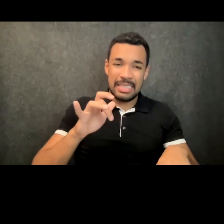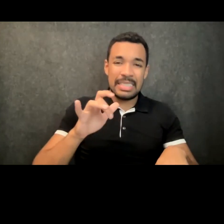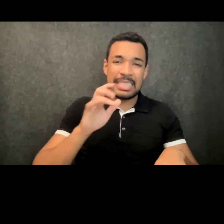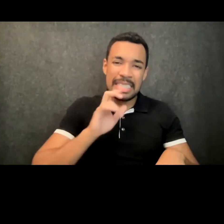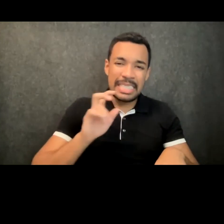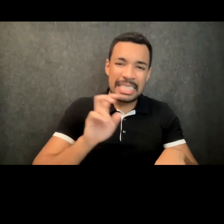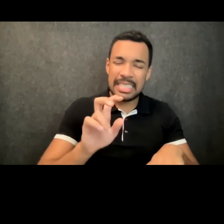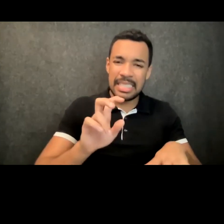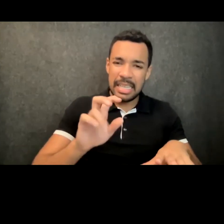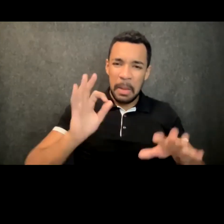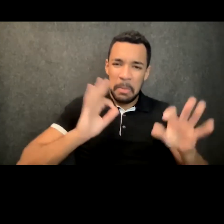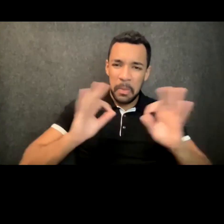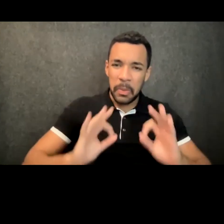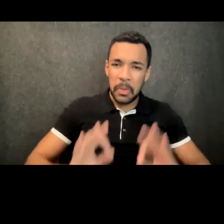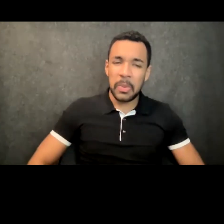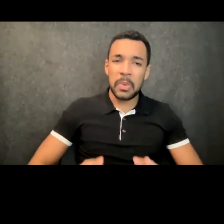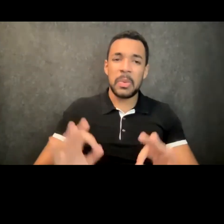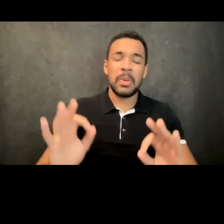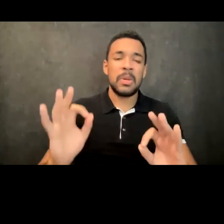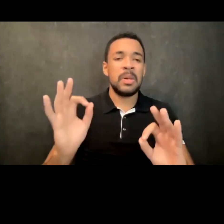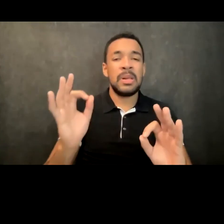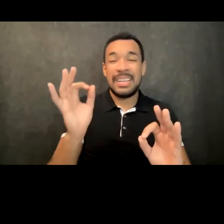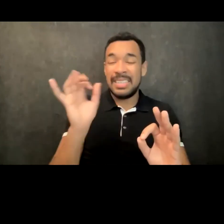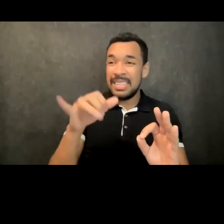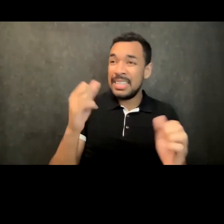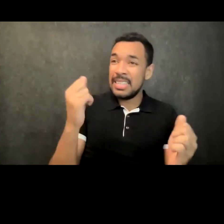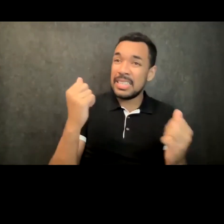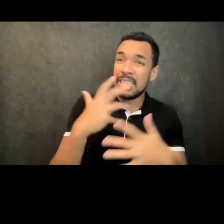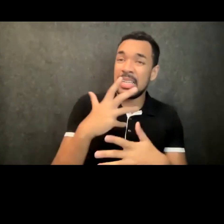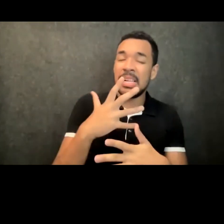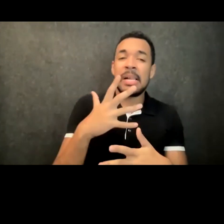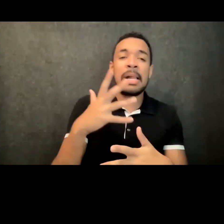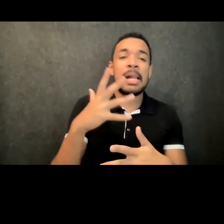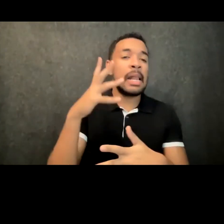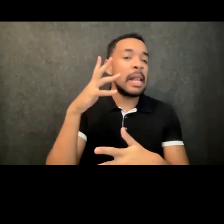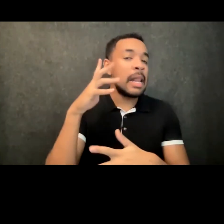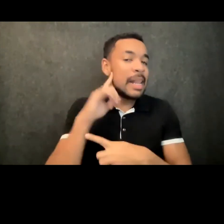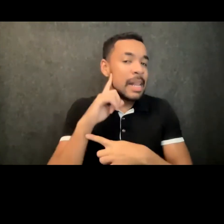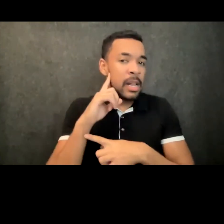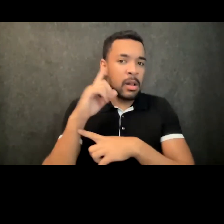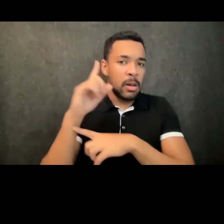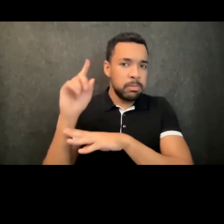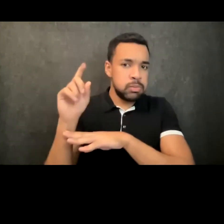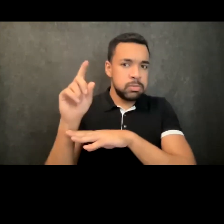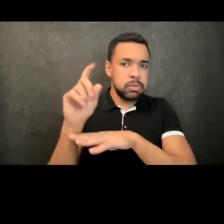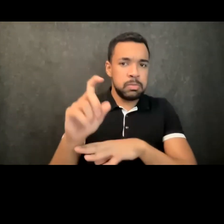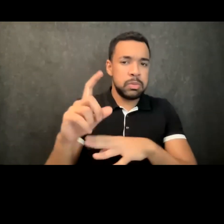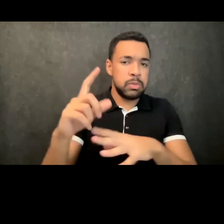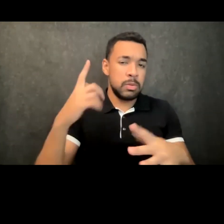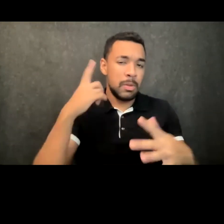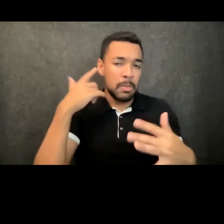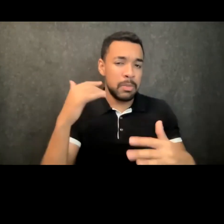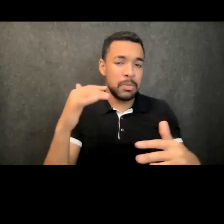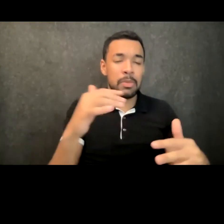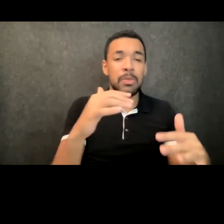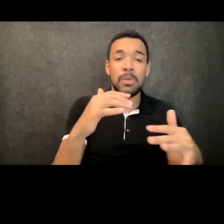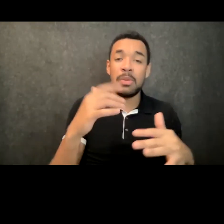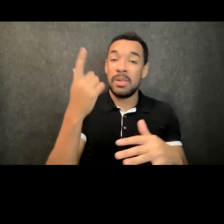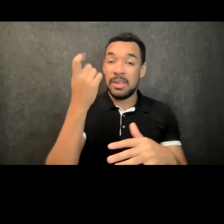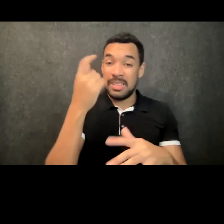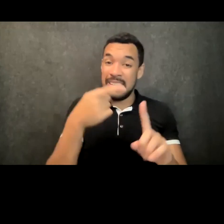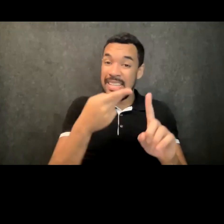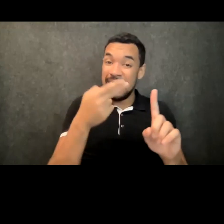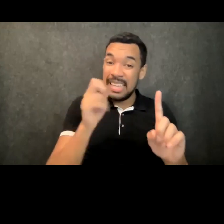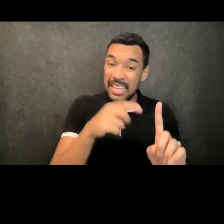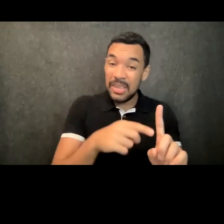cowered. You could hear the storm of him, bedazzled in sparkle. Did I mention he was 15 and his mom organized the